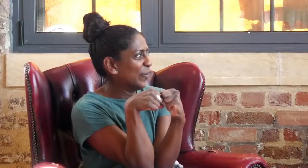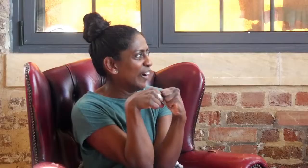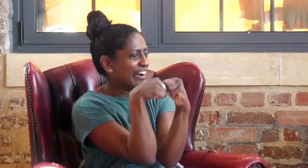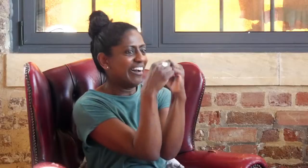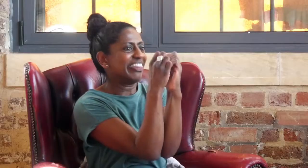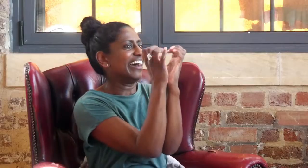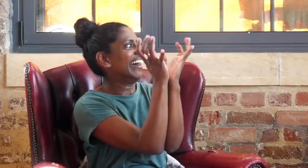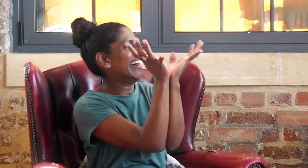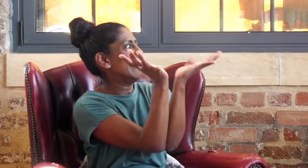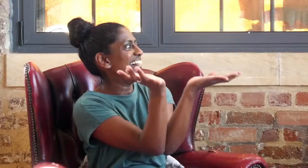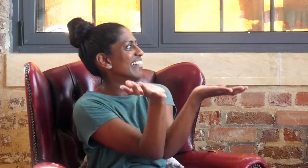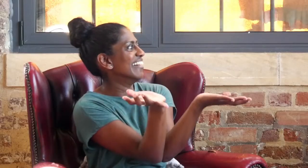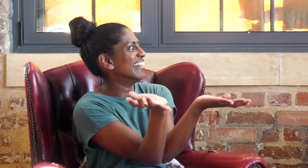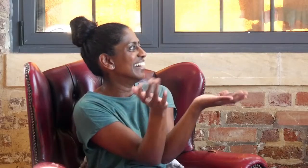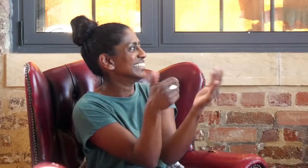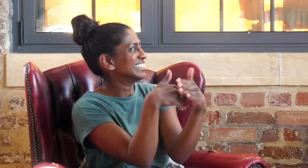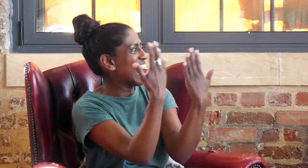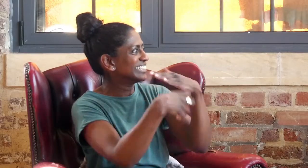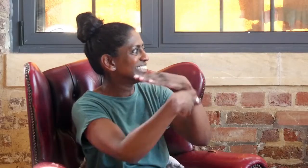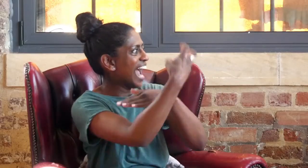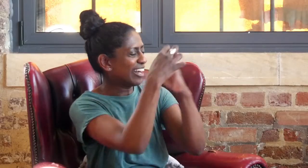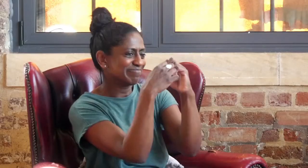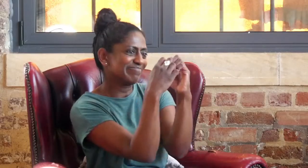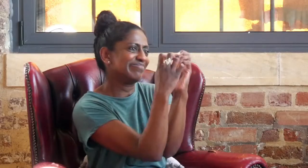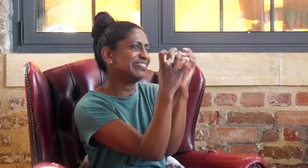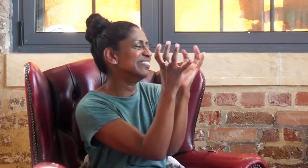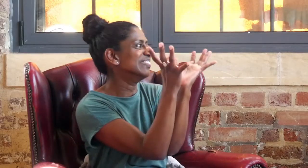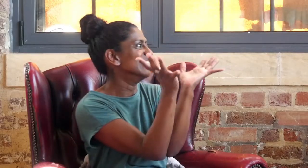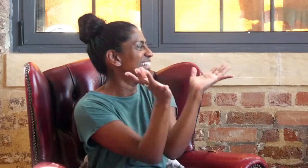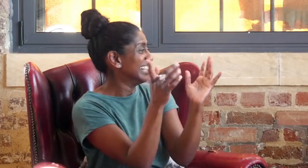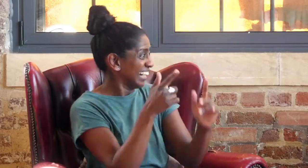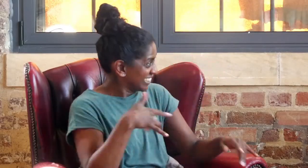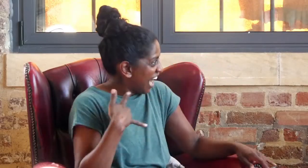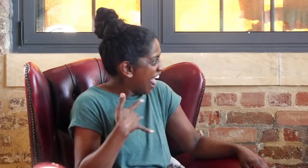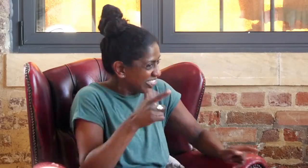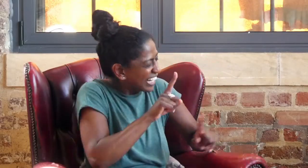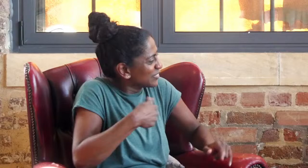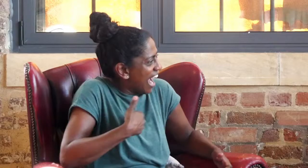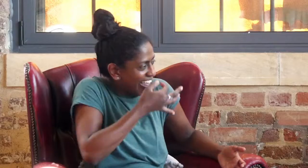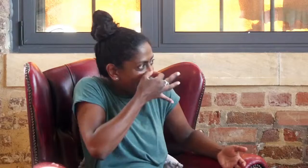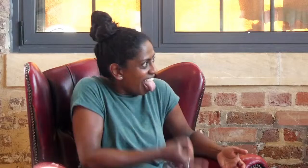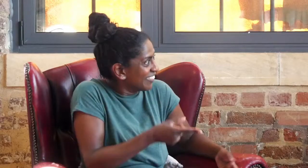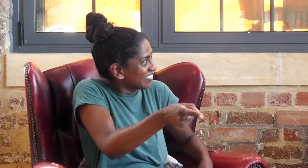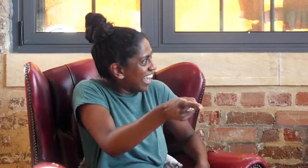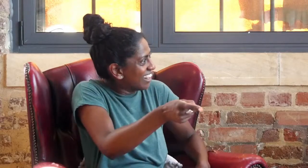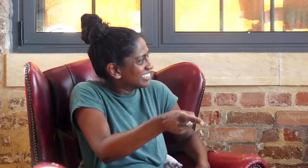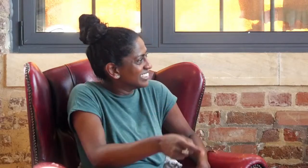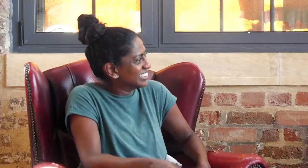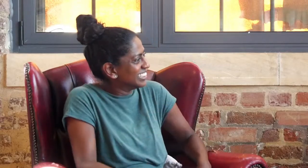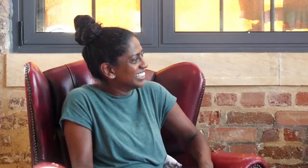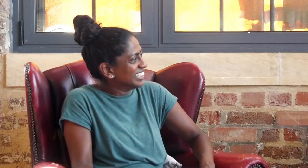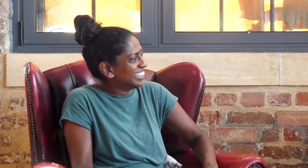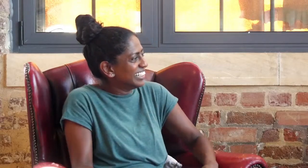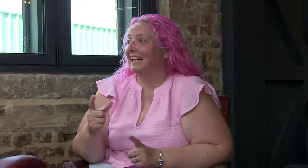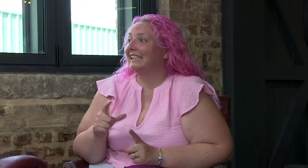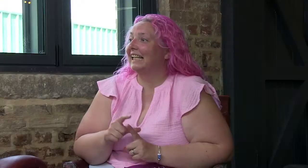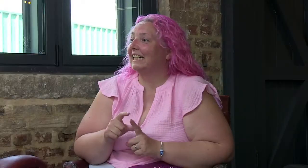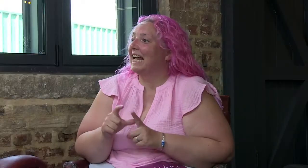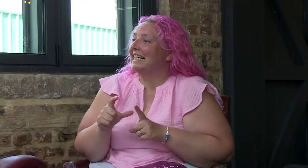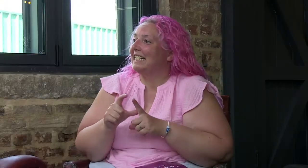closes down during the night. And then opens back up for the sunlight. It's really fascinating to watch. And honestly, I think you'll be